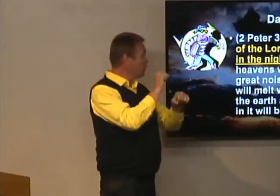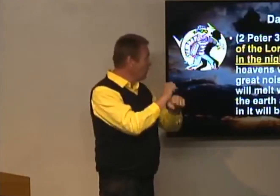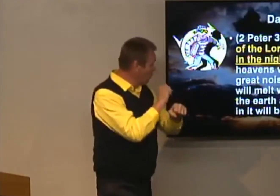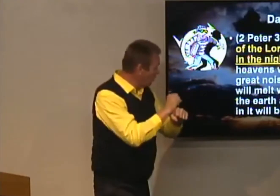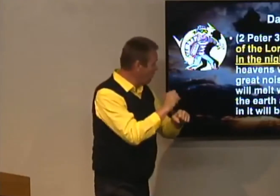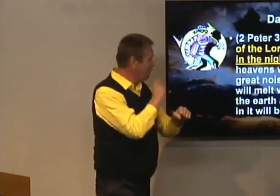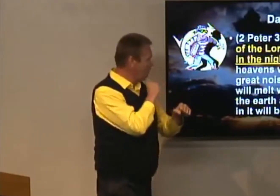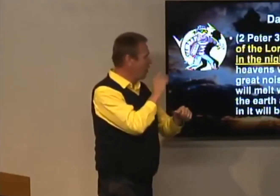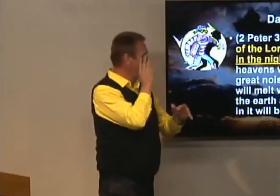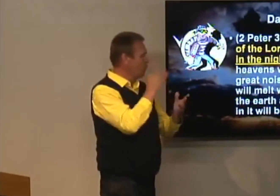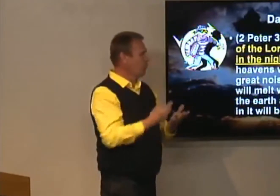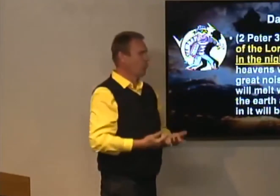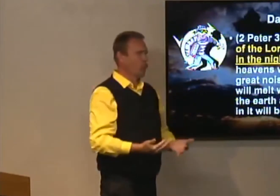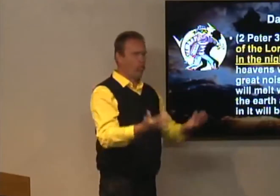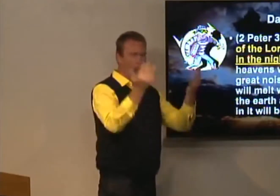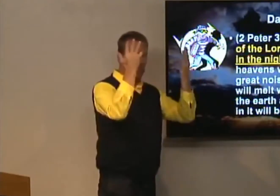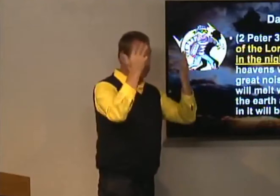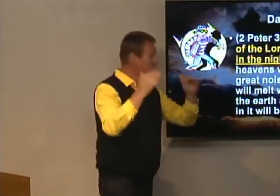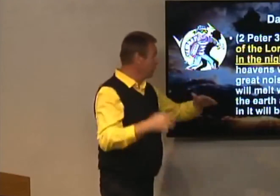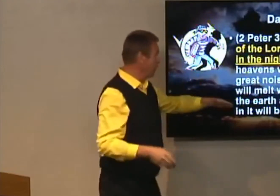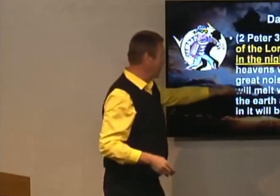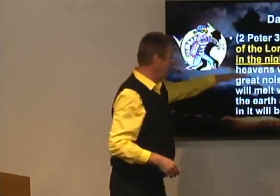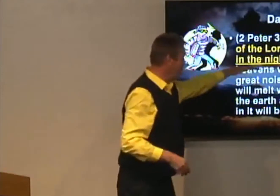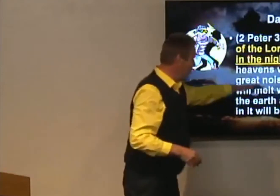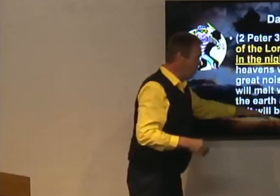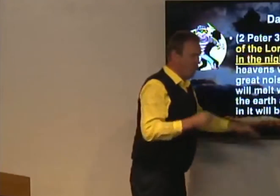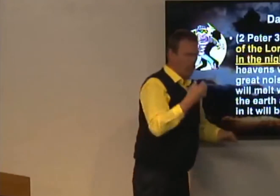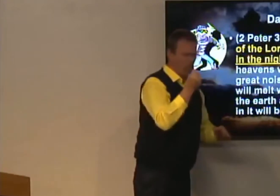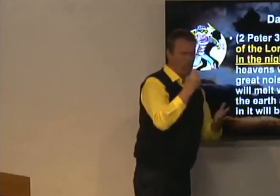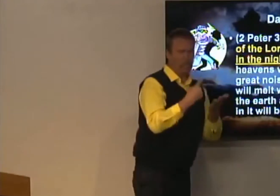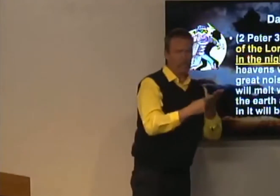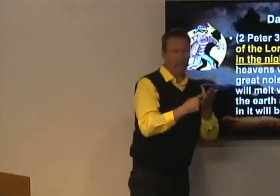heat. Both the earth and the works that are in it will be burned up.